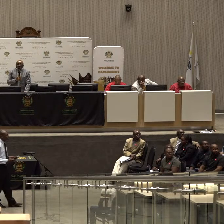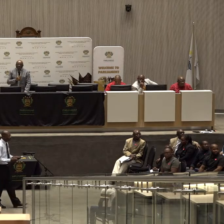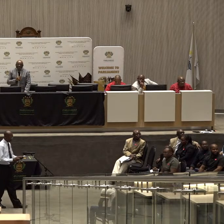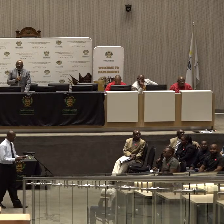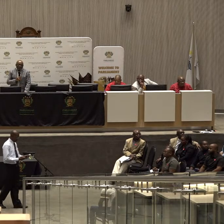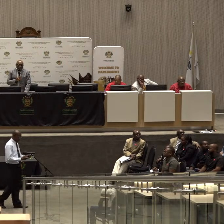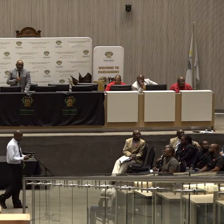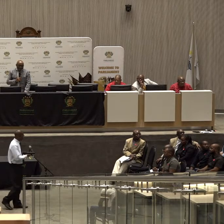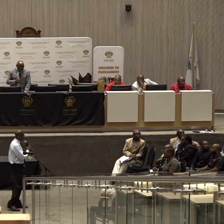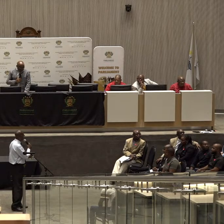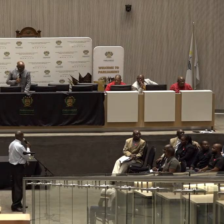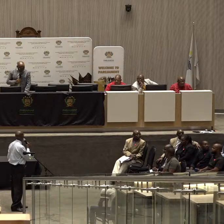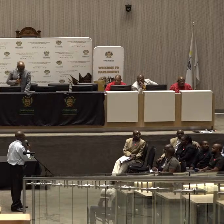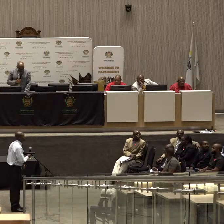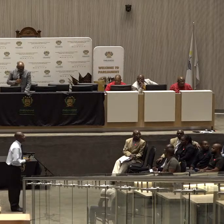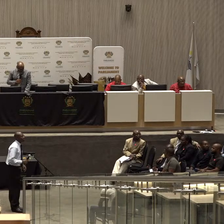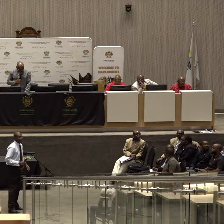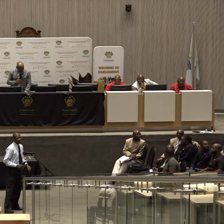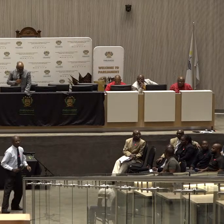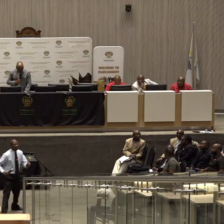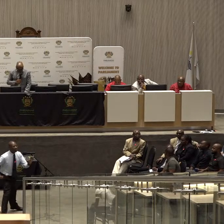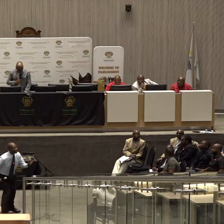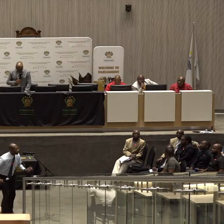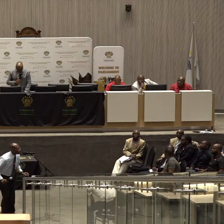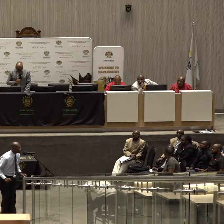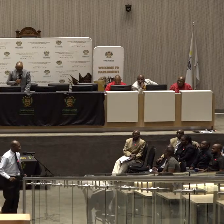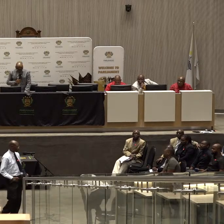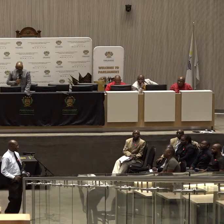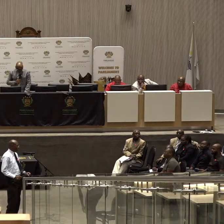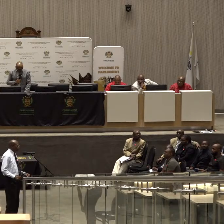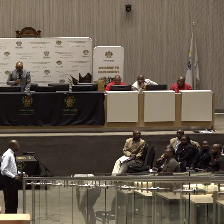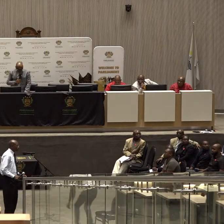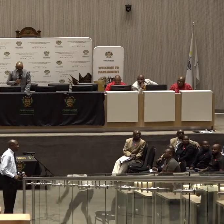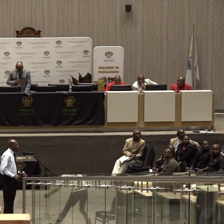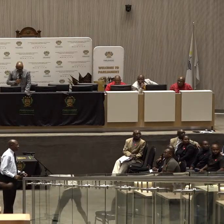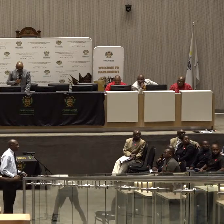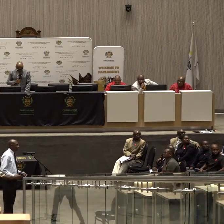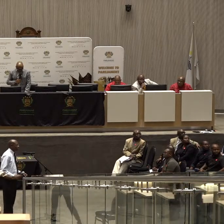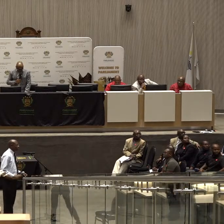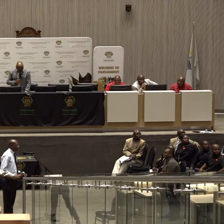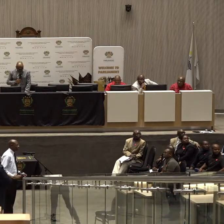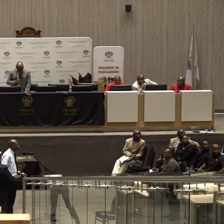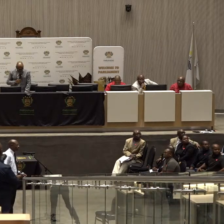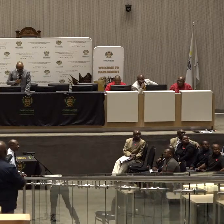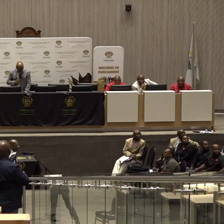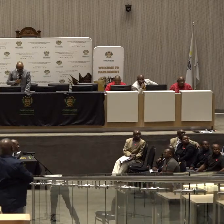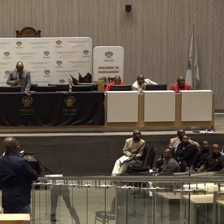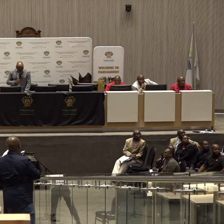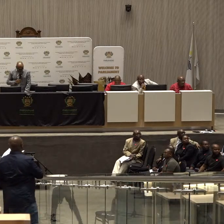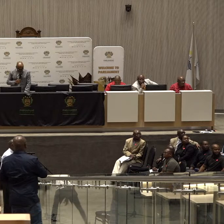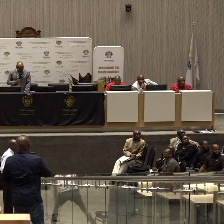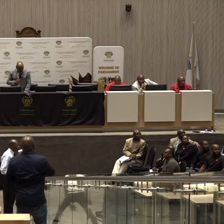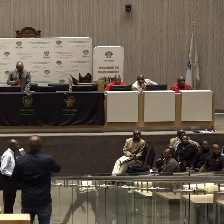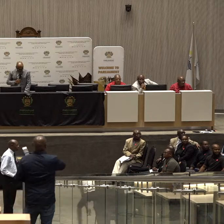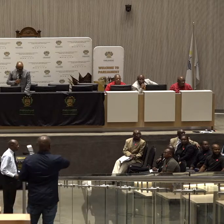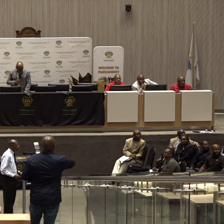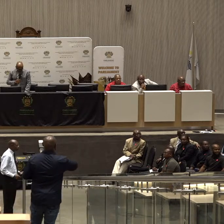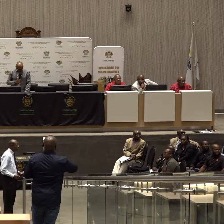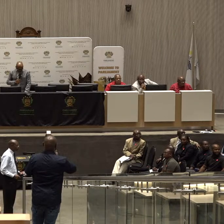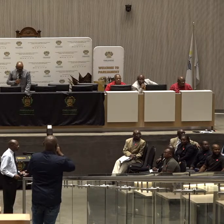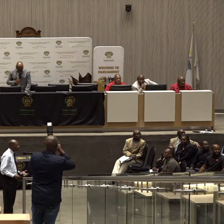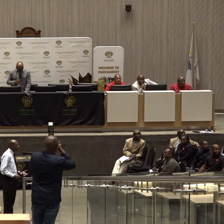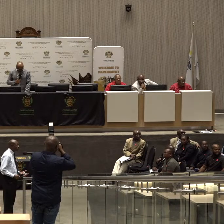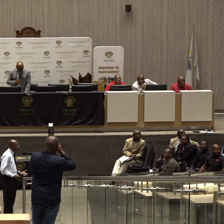do interpret what I've said so far is that is that for Saturn interpretation which